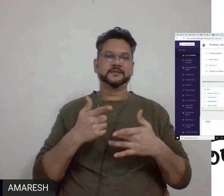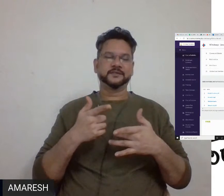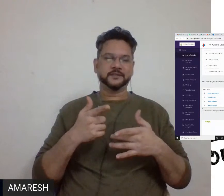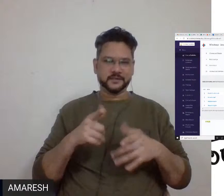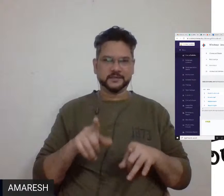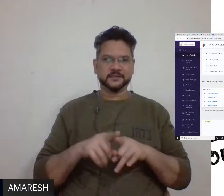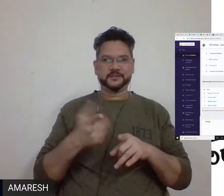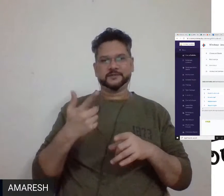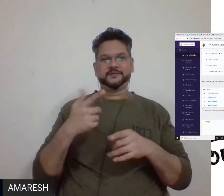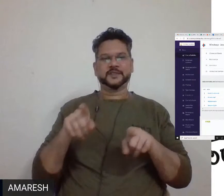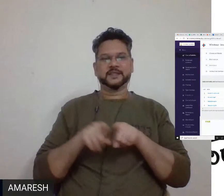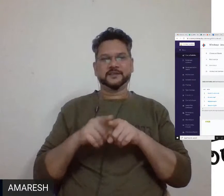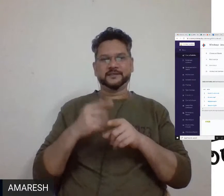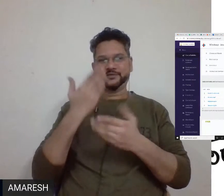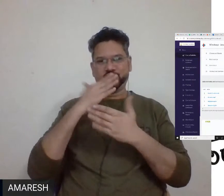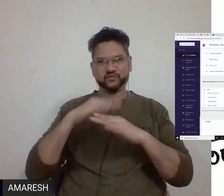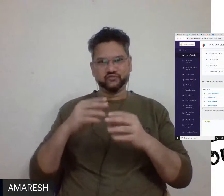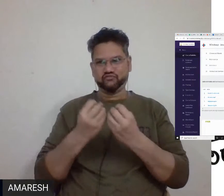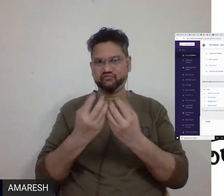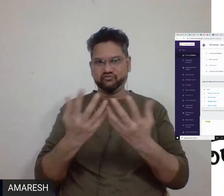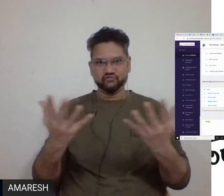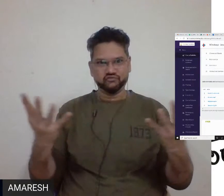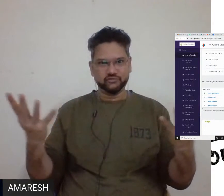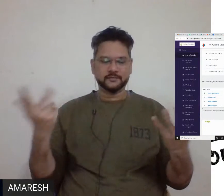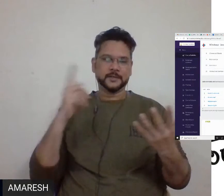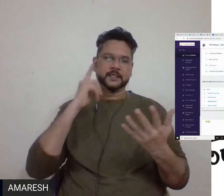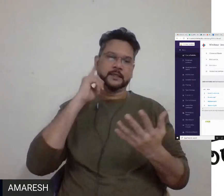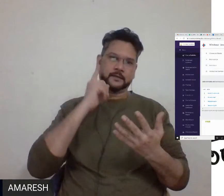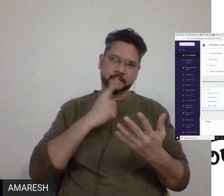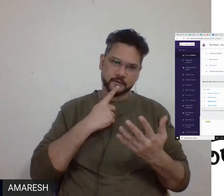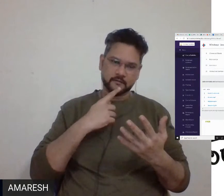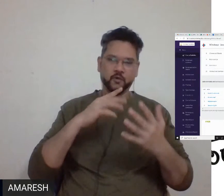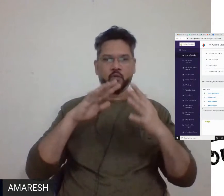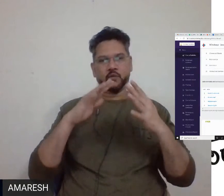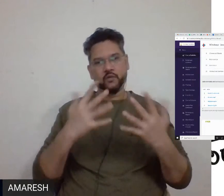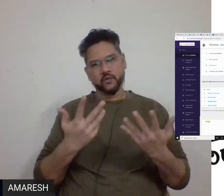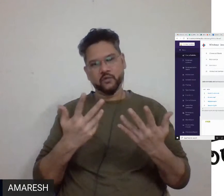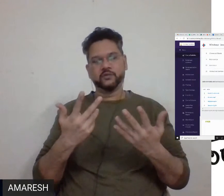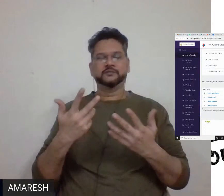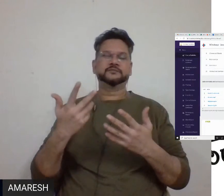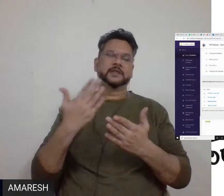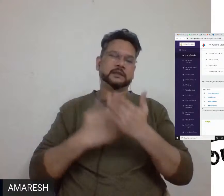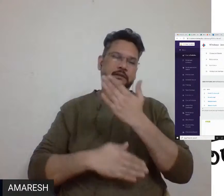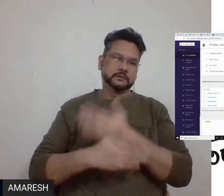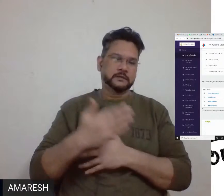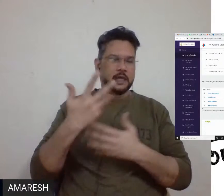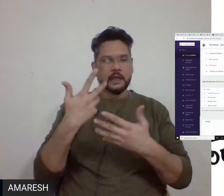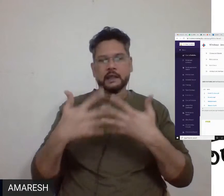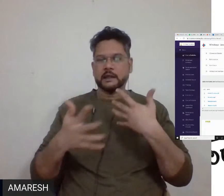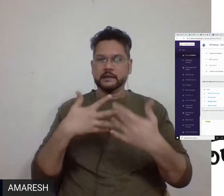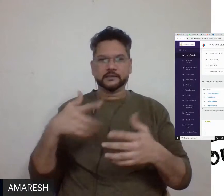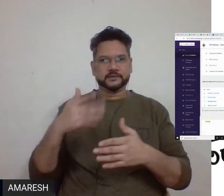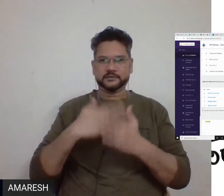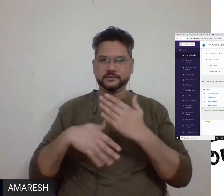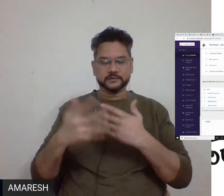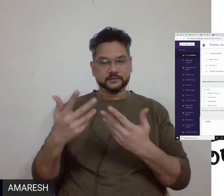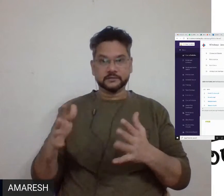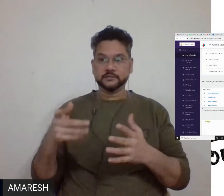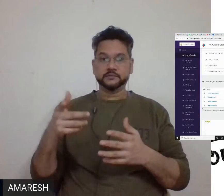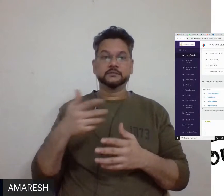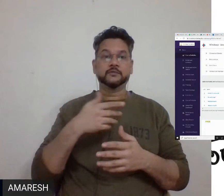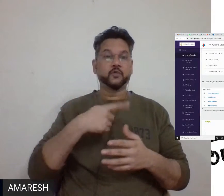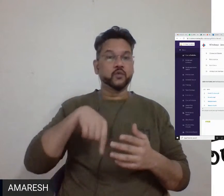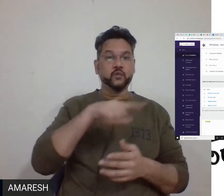candidates, the candidates could be deaf, they could be persons with local impairment or whatever. What we have realized is that